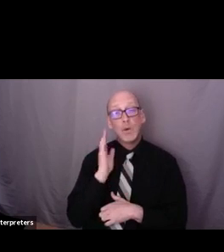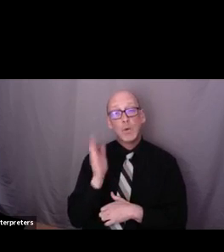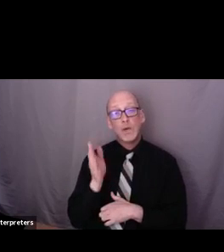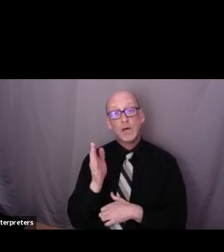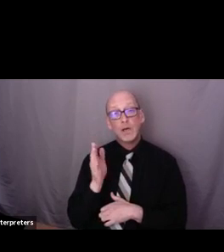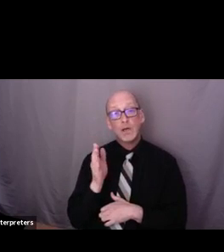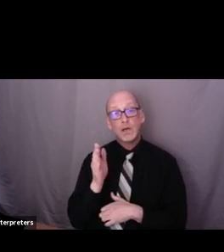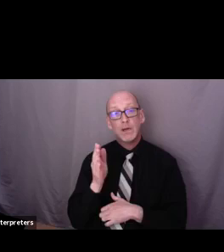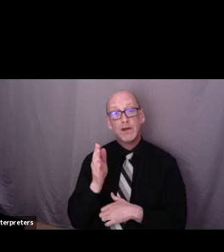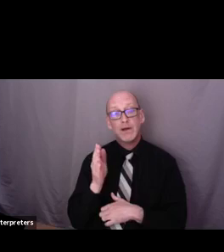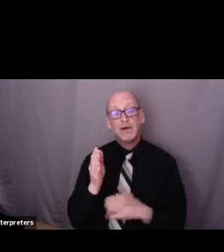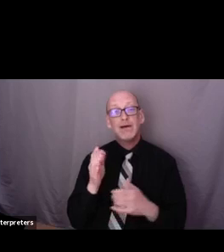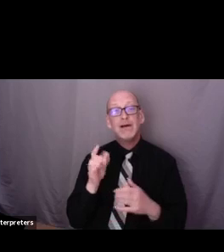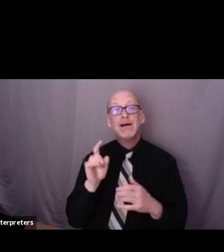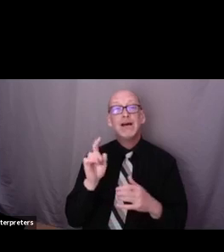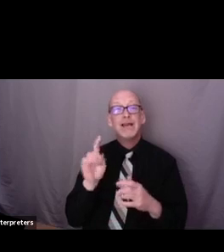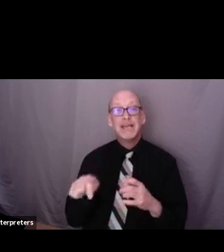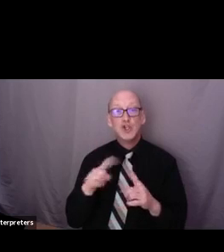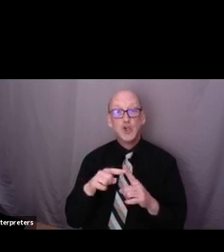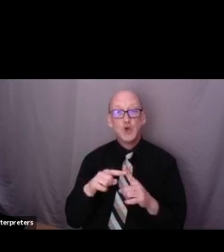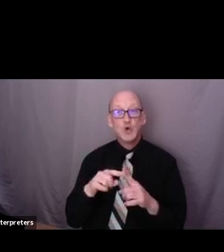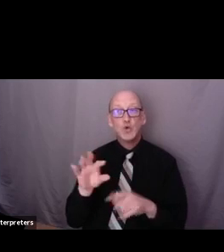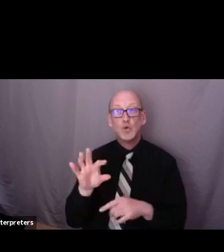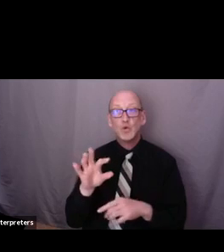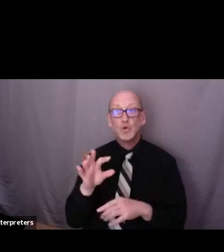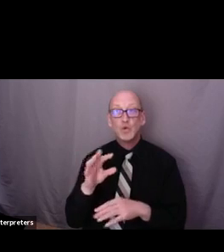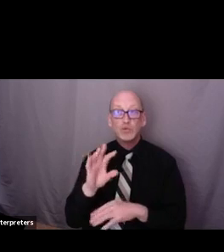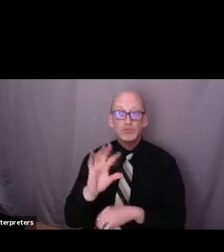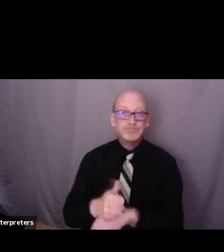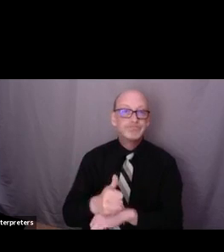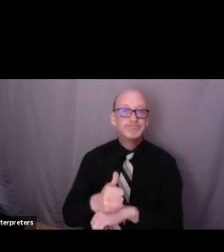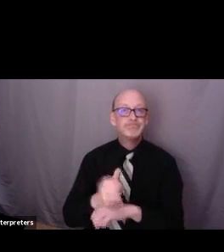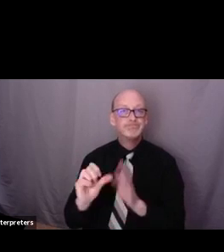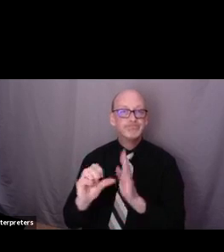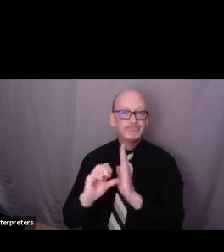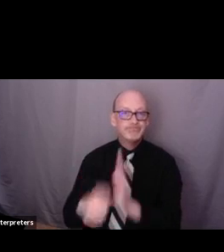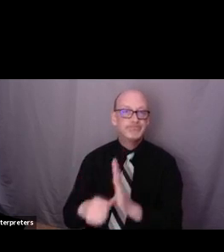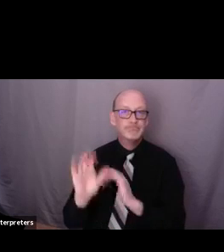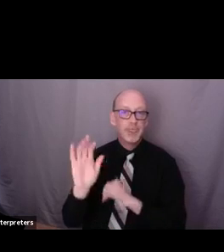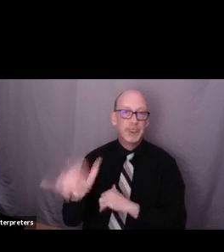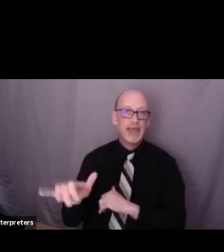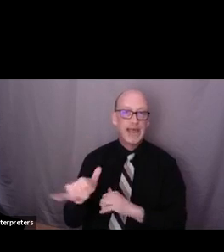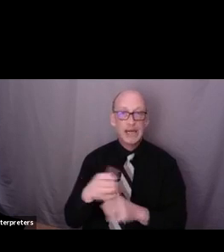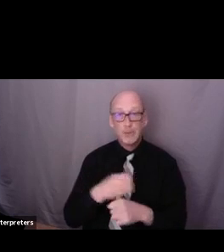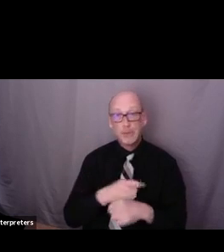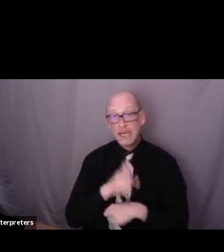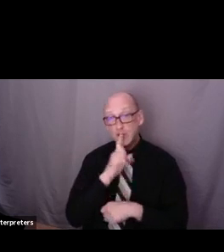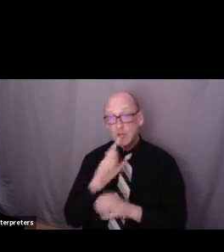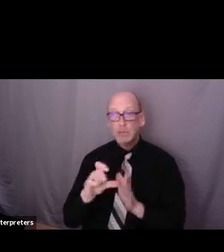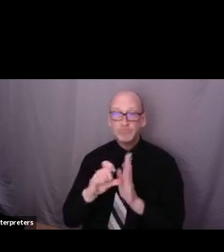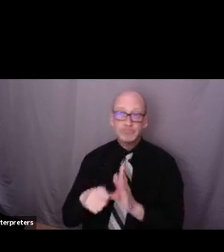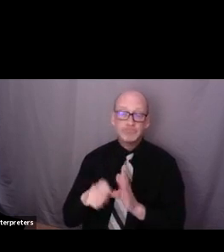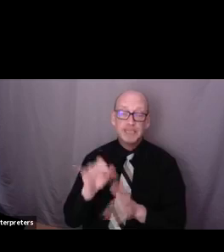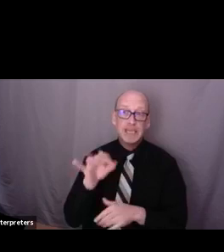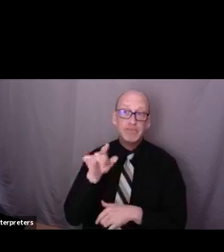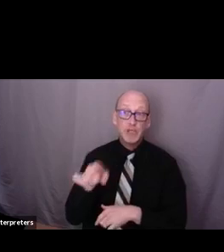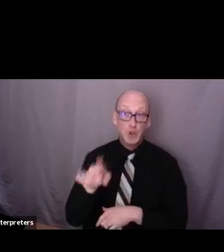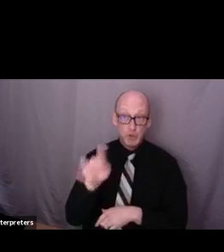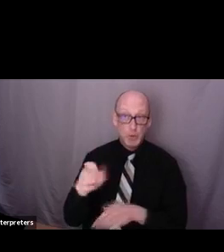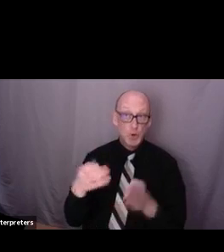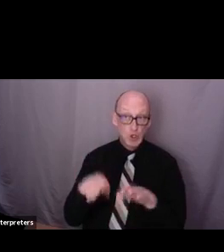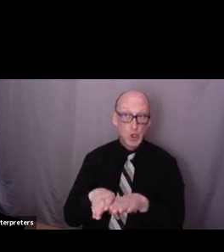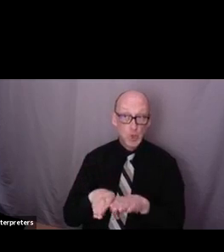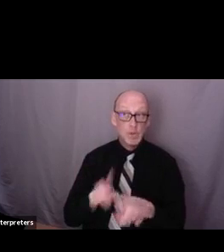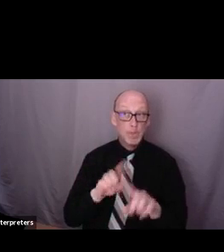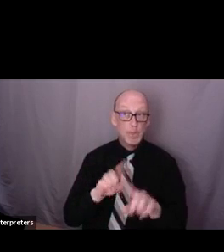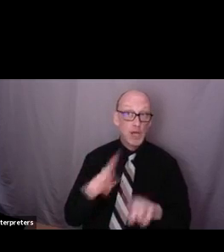are going to have to enforce that, and that is something that we will make sure that gets enforced. If you are supposed to be closed, but you are